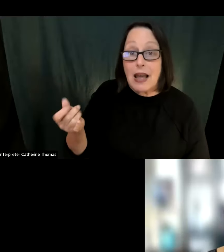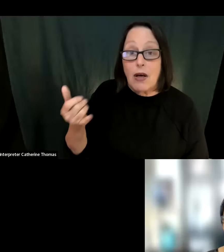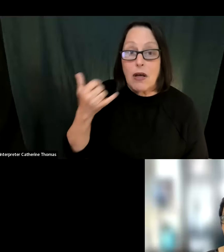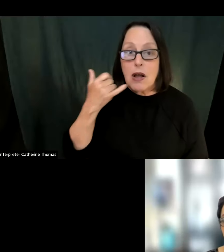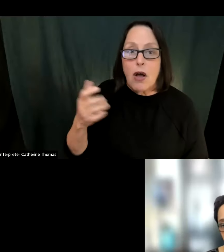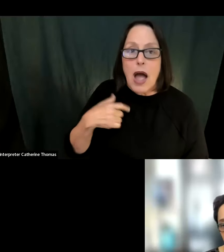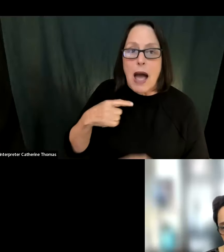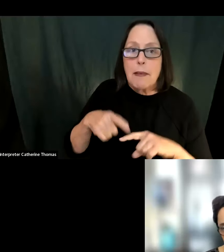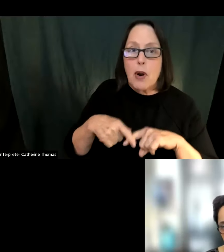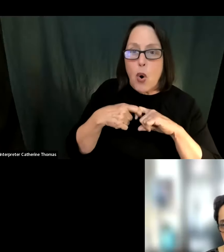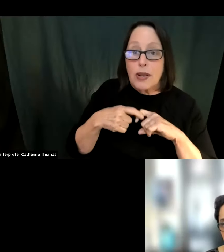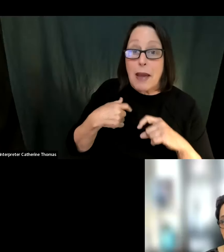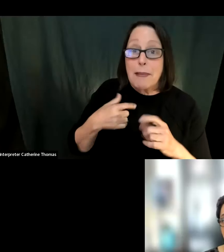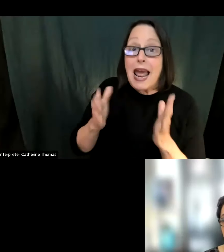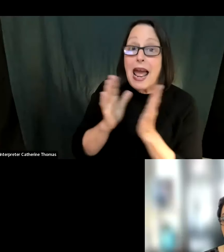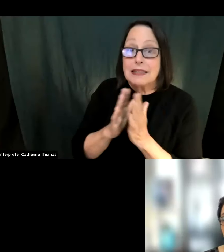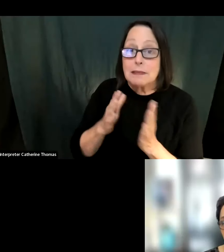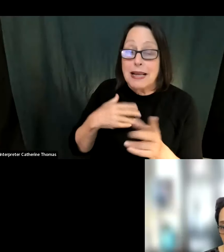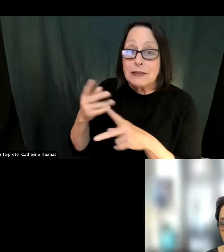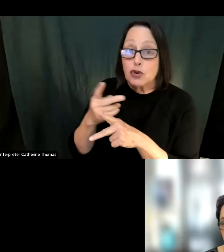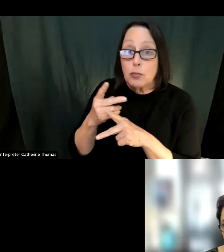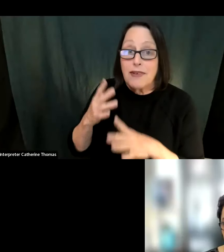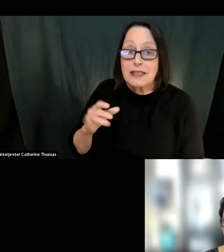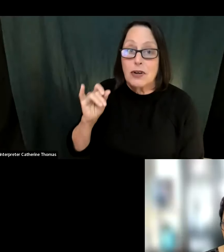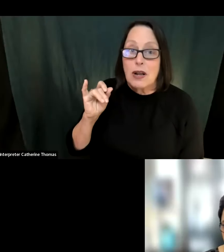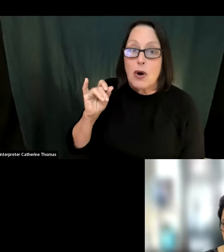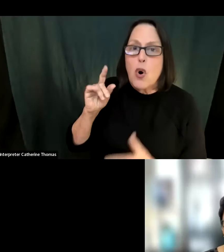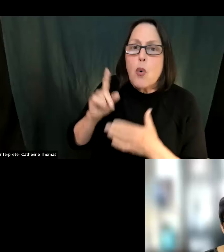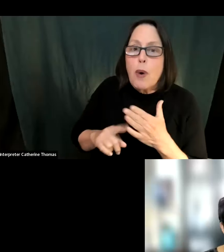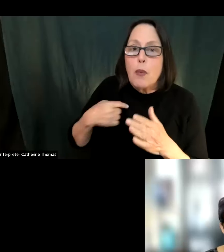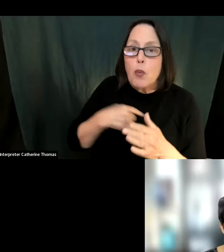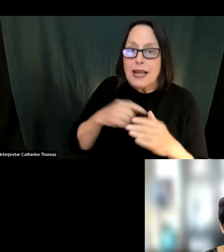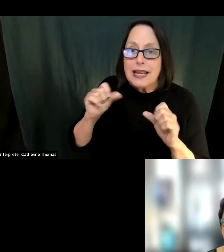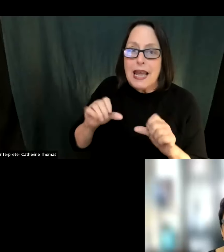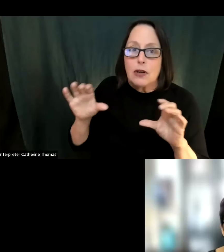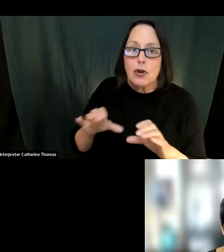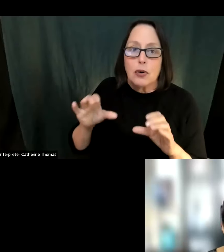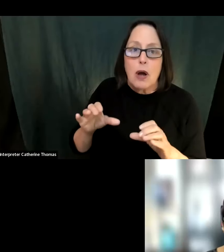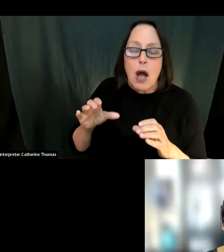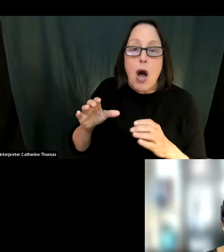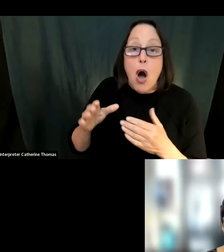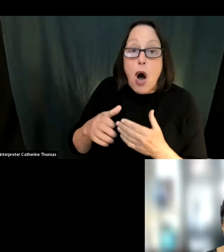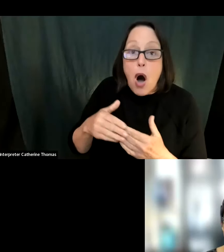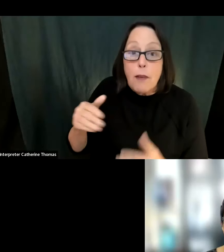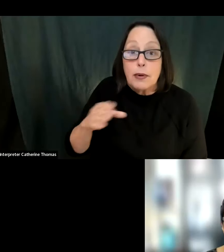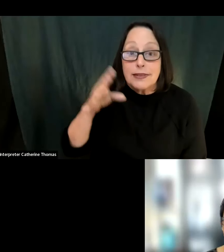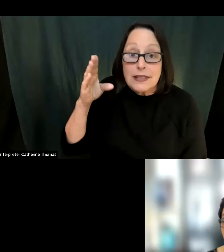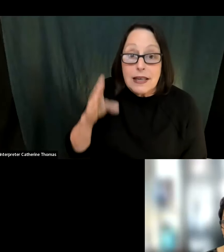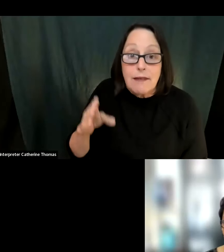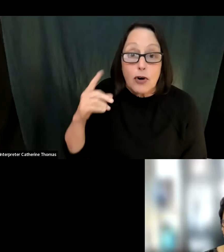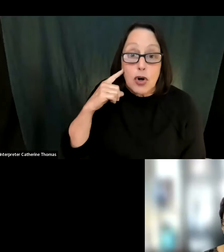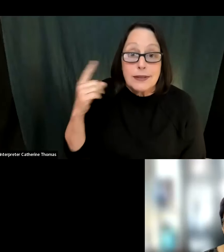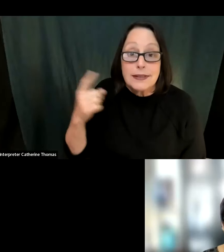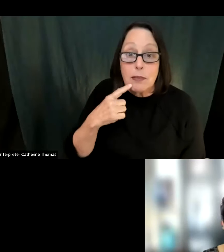hold, please? I'm going to ask my supervisor if what we can do to provide you. I have almost never heard someone say